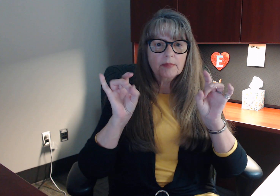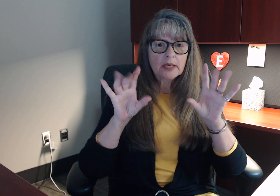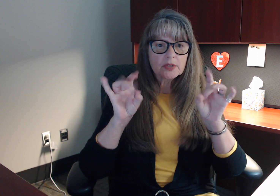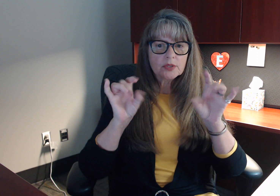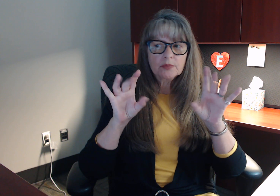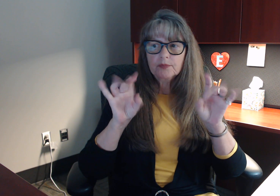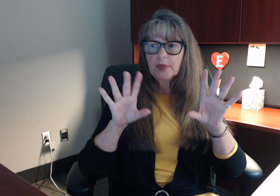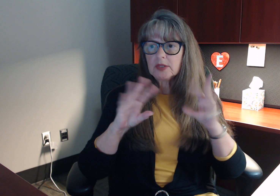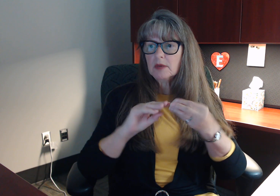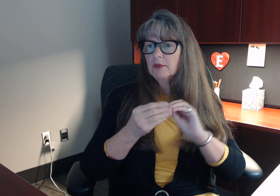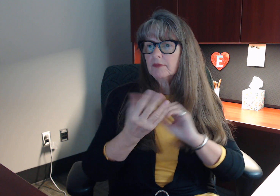Starbucks, that's number 5.